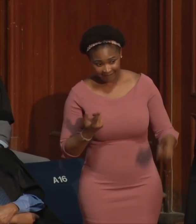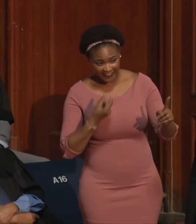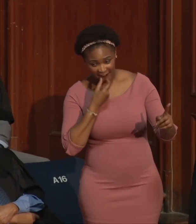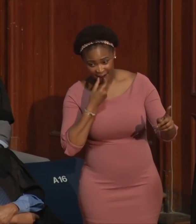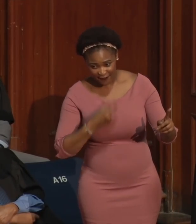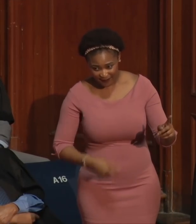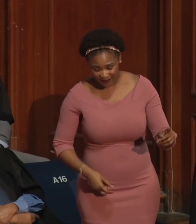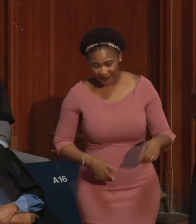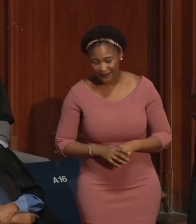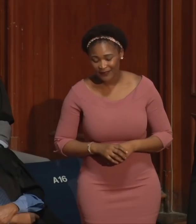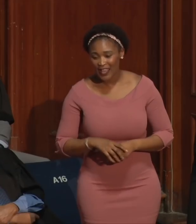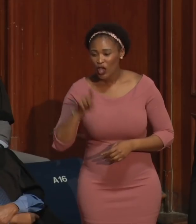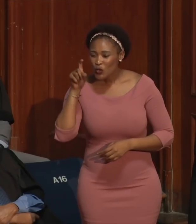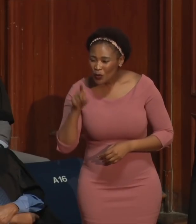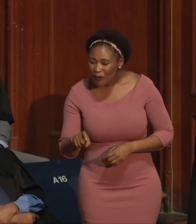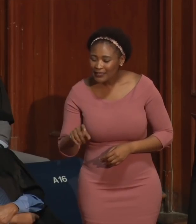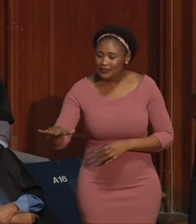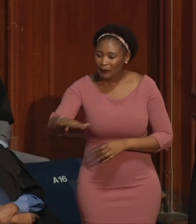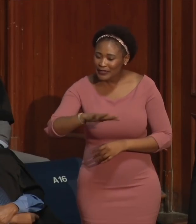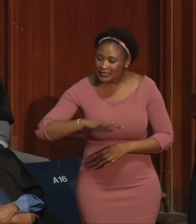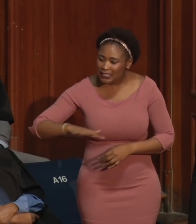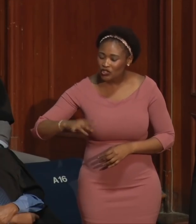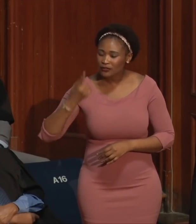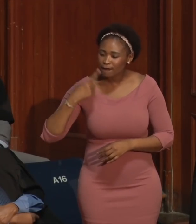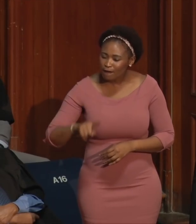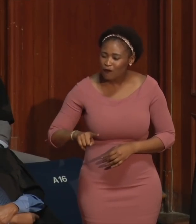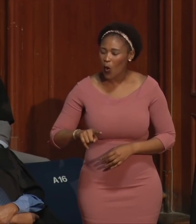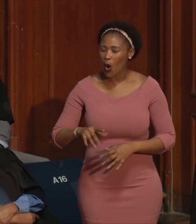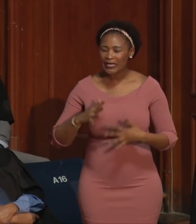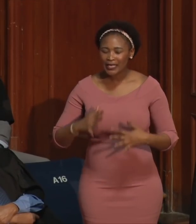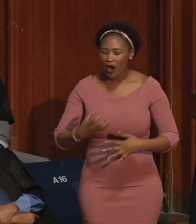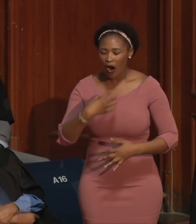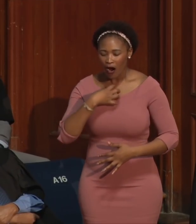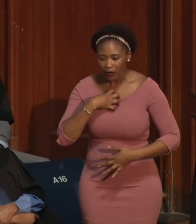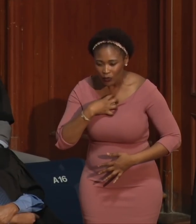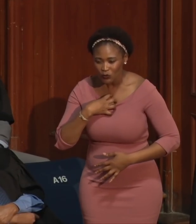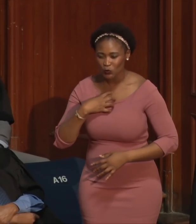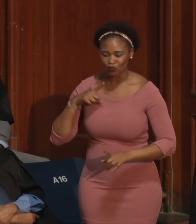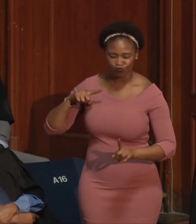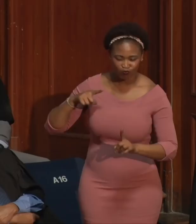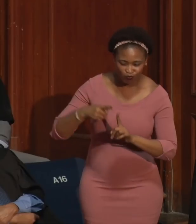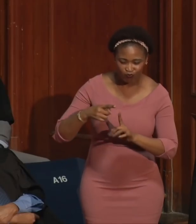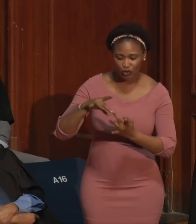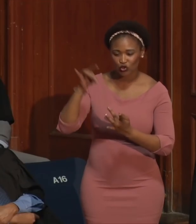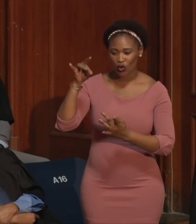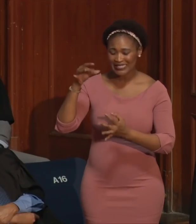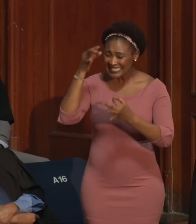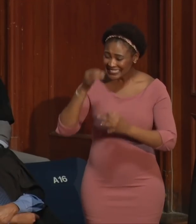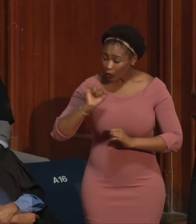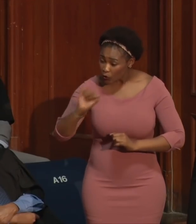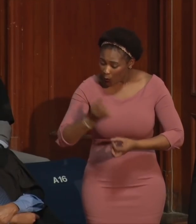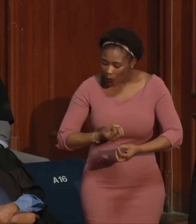must be in a position to make deliberate and intentional choices to decide what your contribution is going to